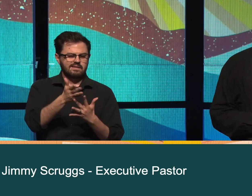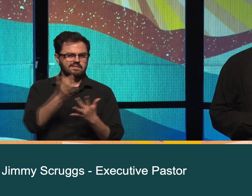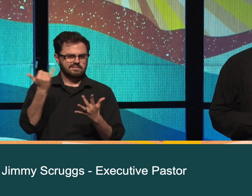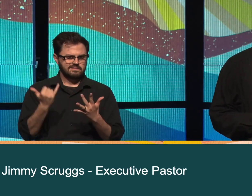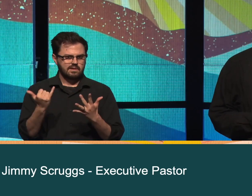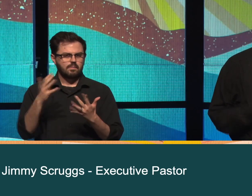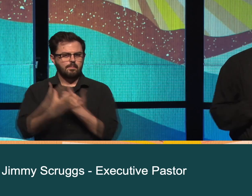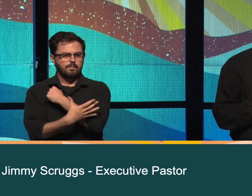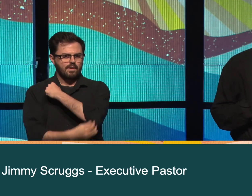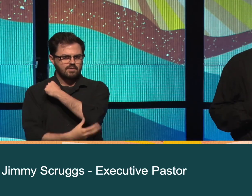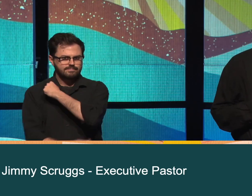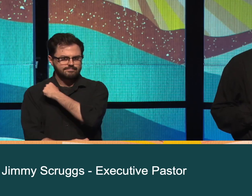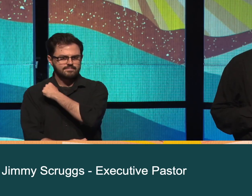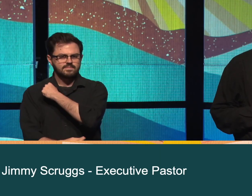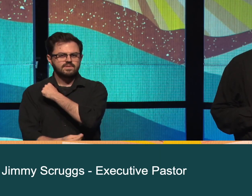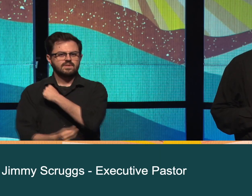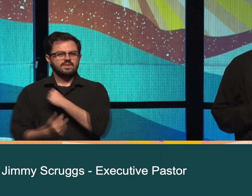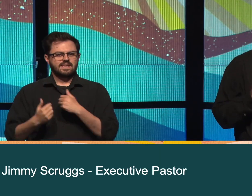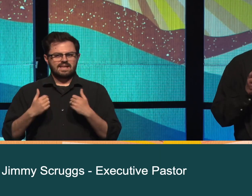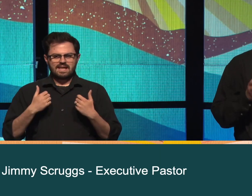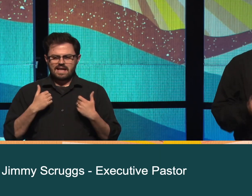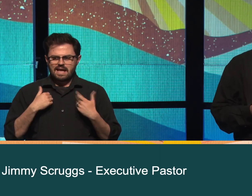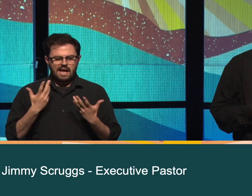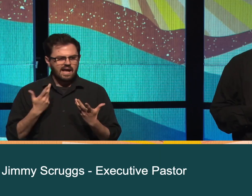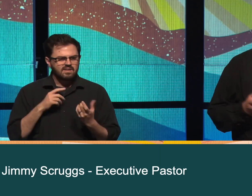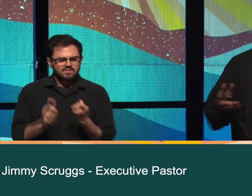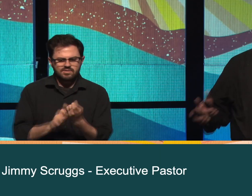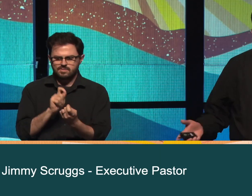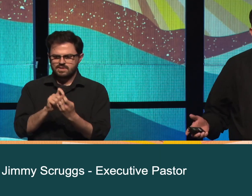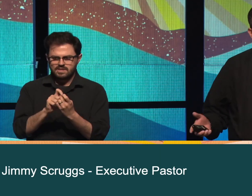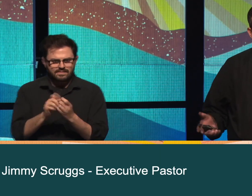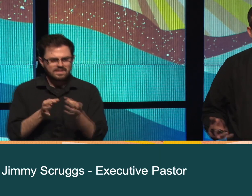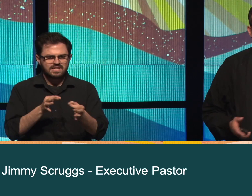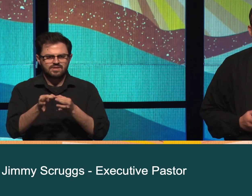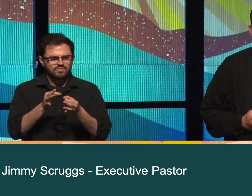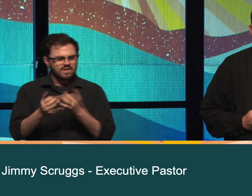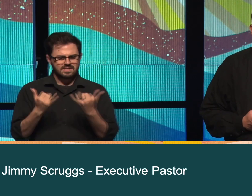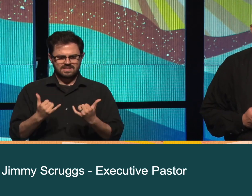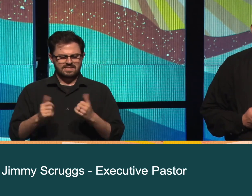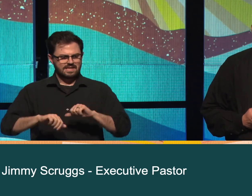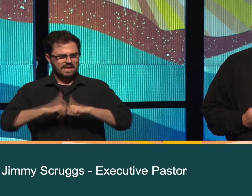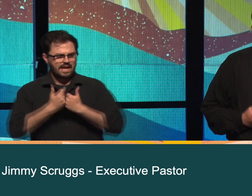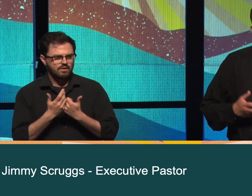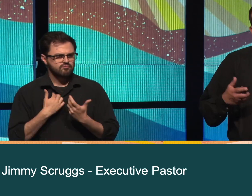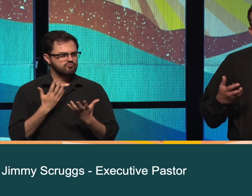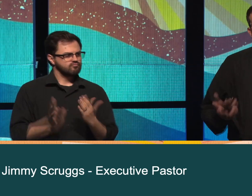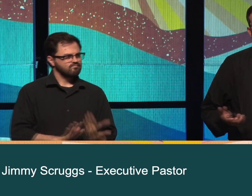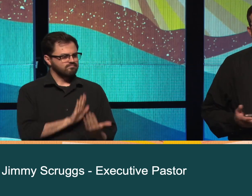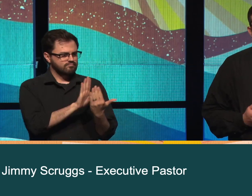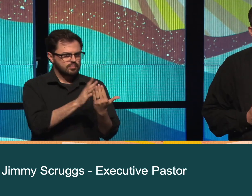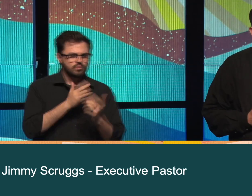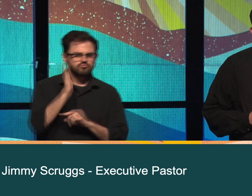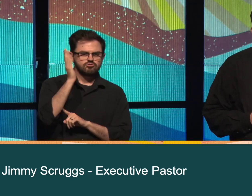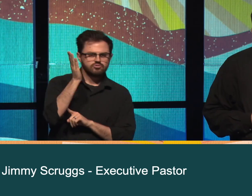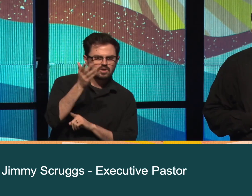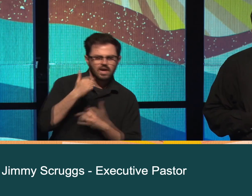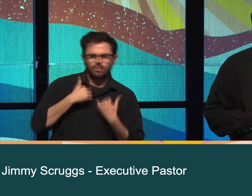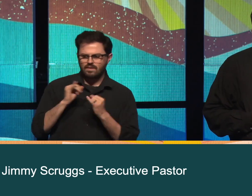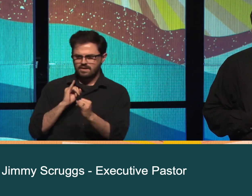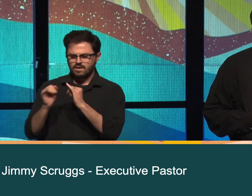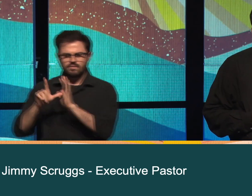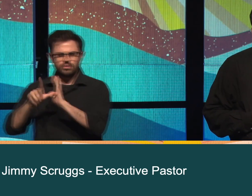specific instructions on how long we can take with the talk and with the interview this week, and Ryan did the